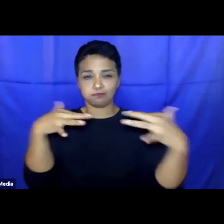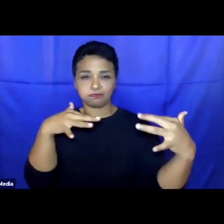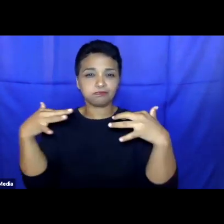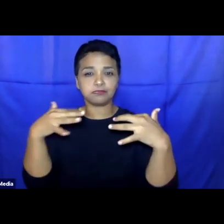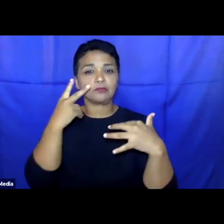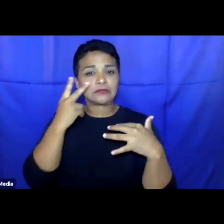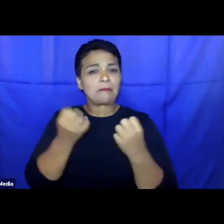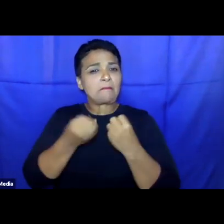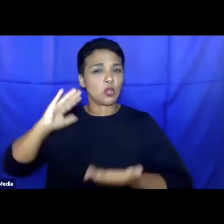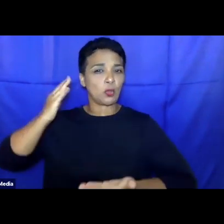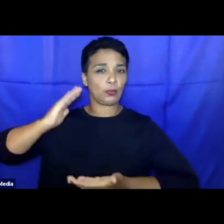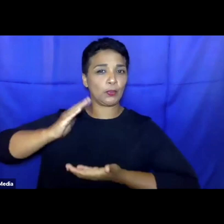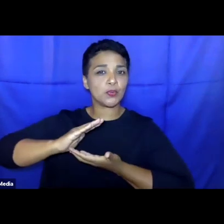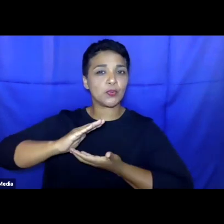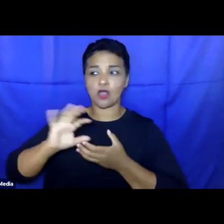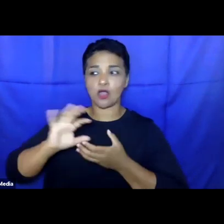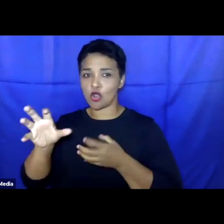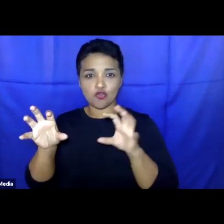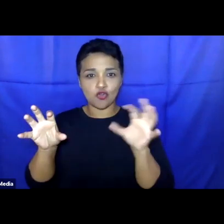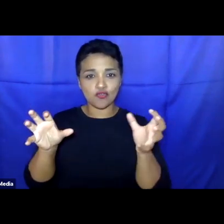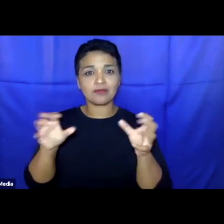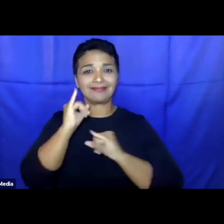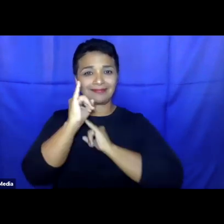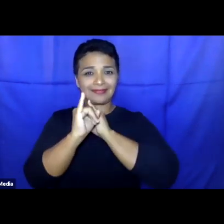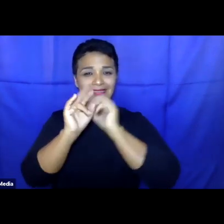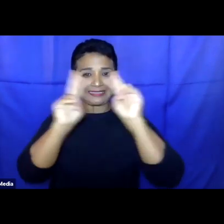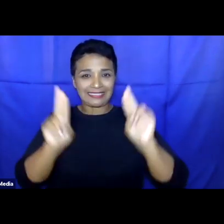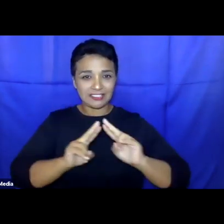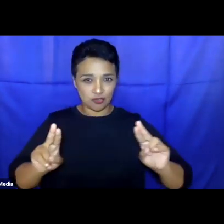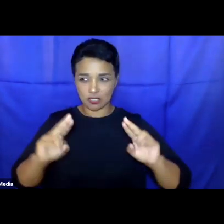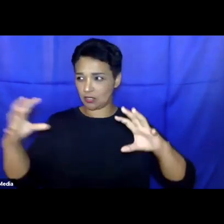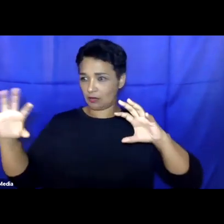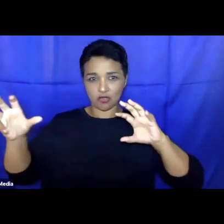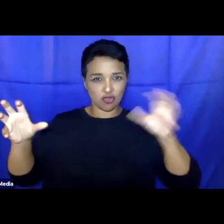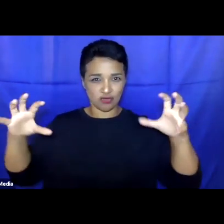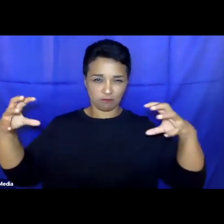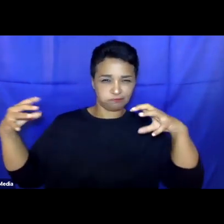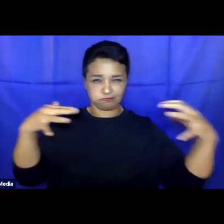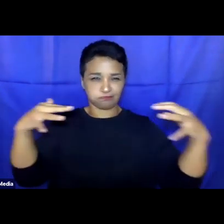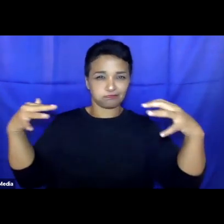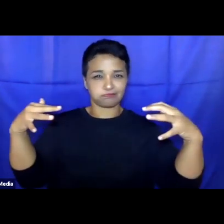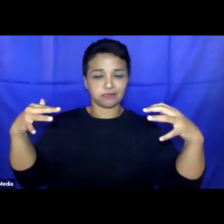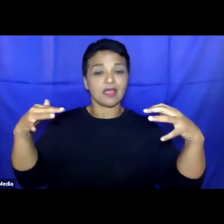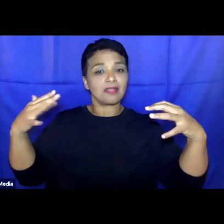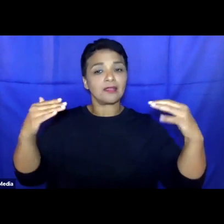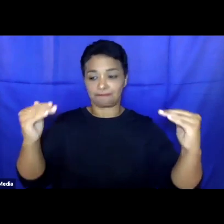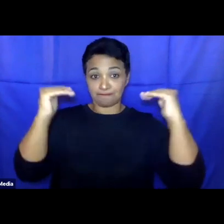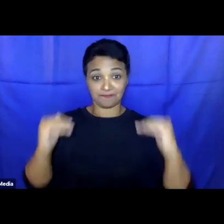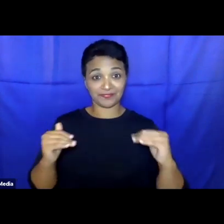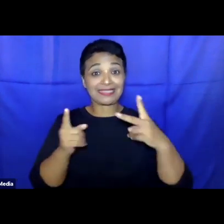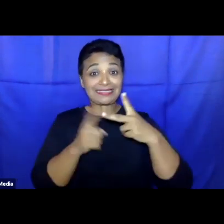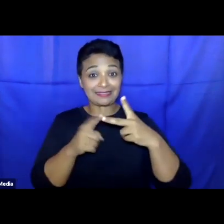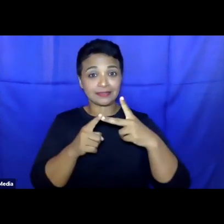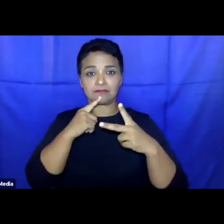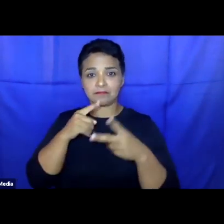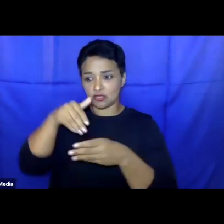of conflicts between two states, known as international armed conflicts, and an increase in non-international armed conflicts, namely